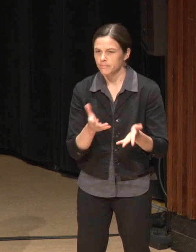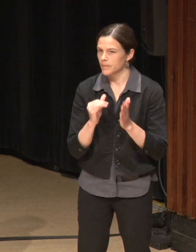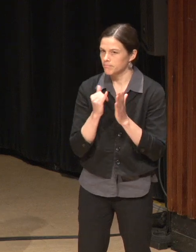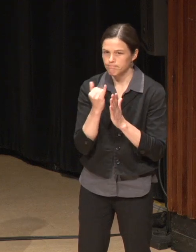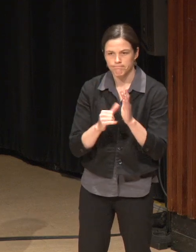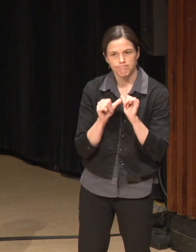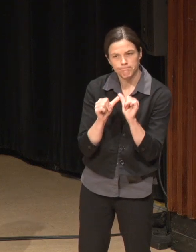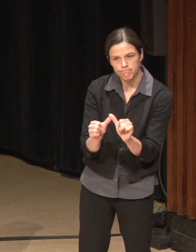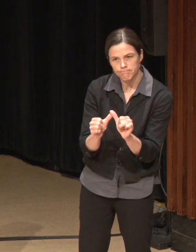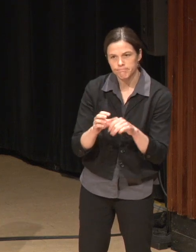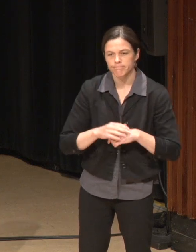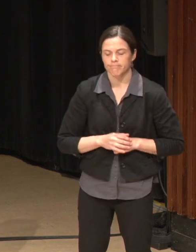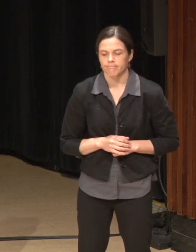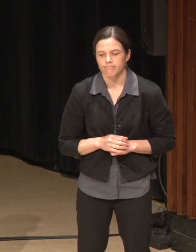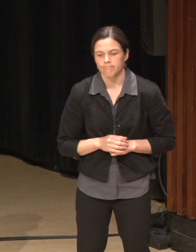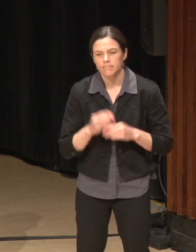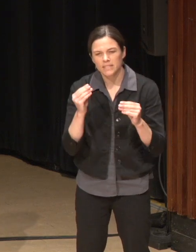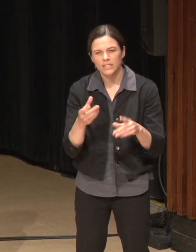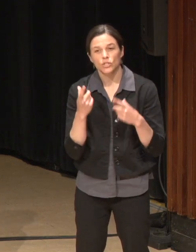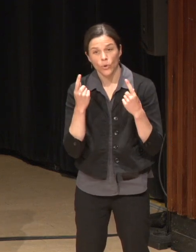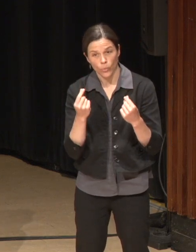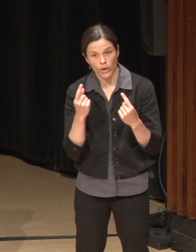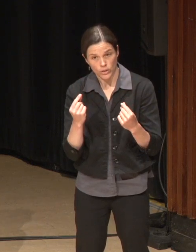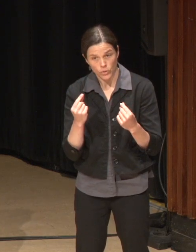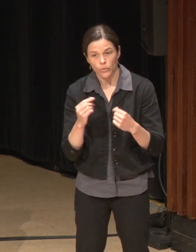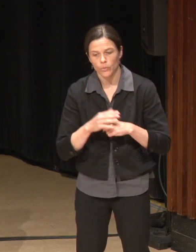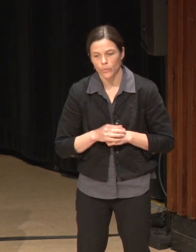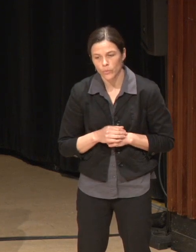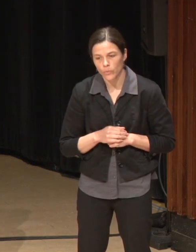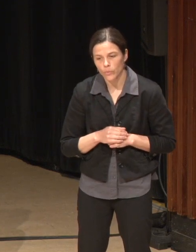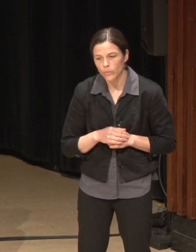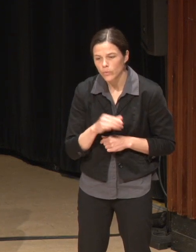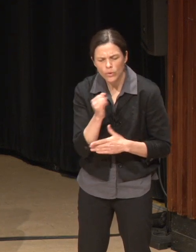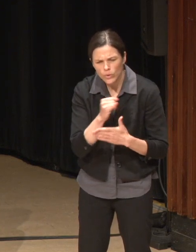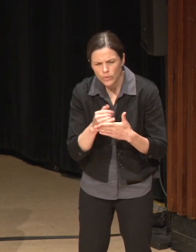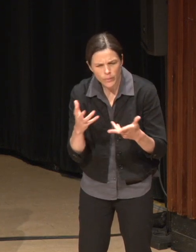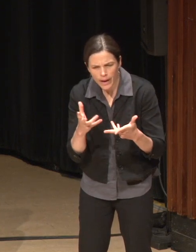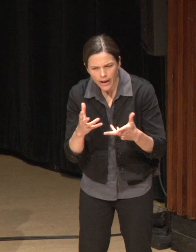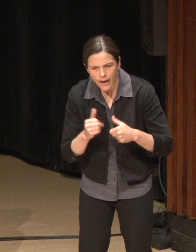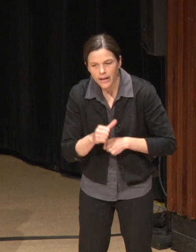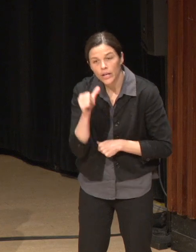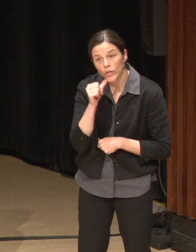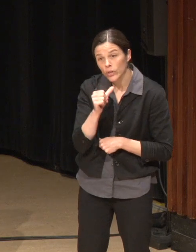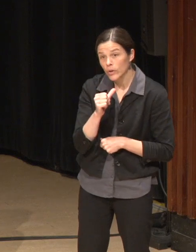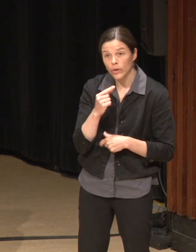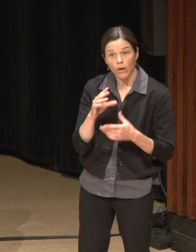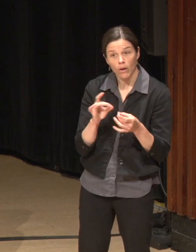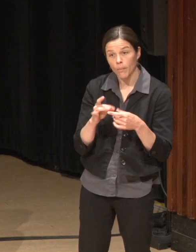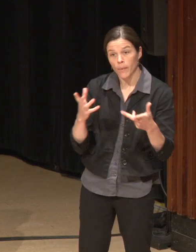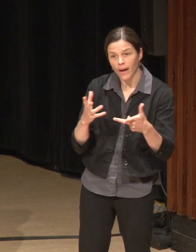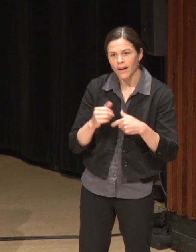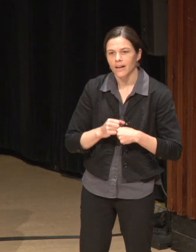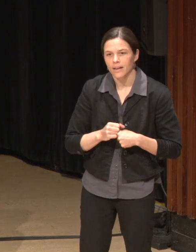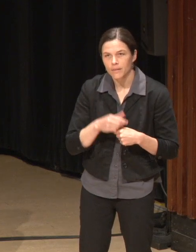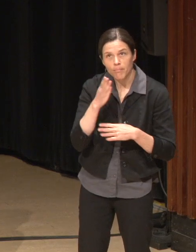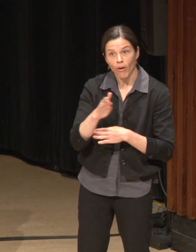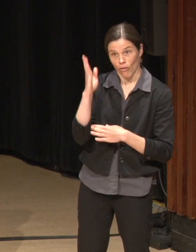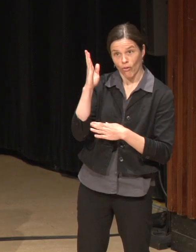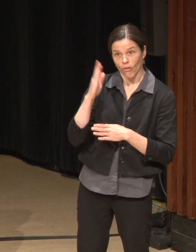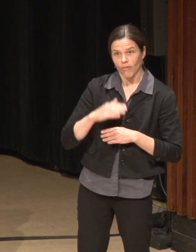So the teacher walked to the back of the room and she asked the little girl, she said, what are you drawing? And the little girl said, I'm drawing a picture of